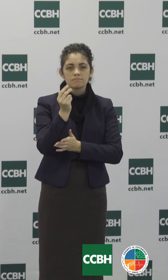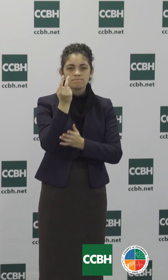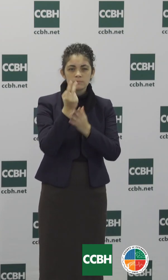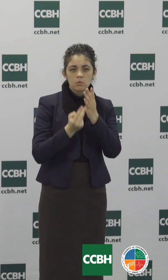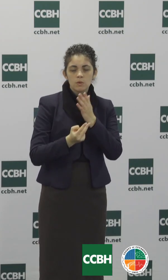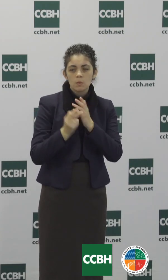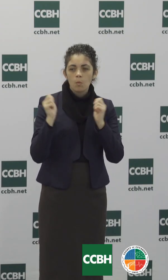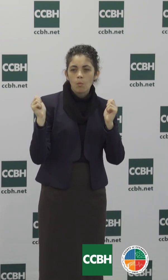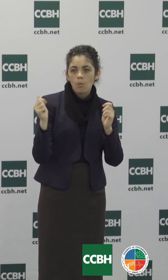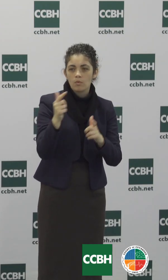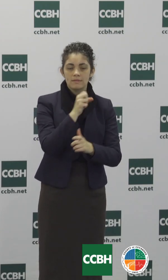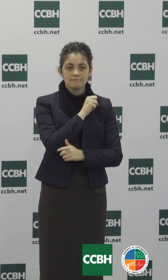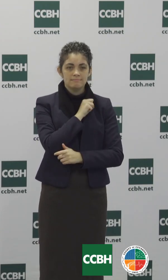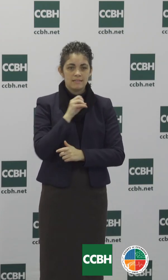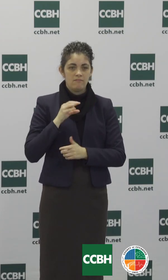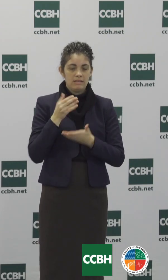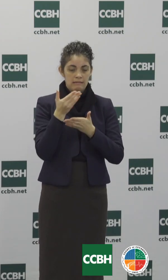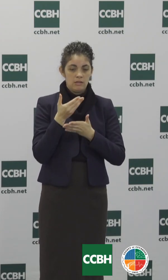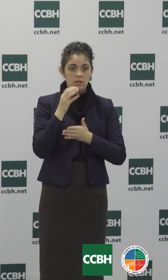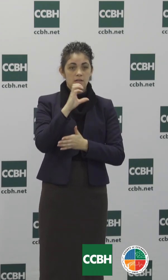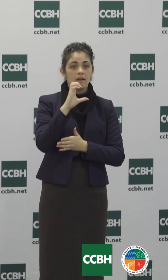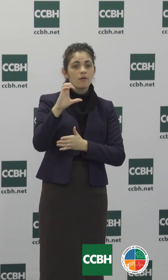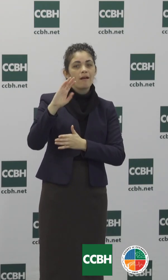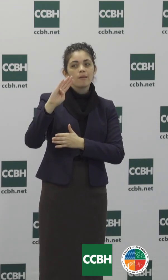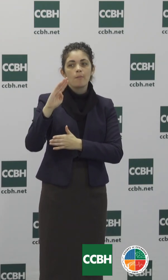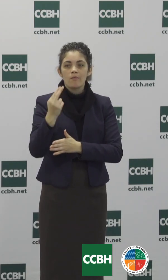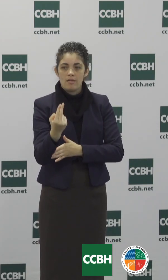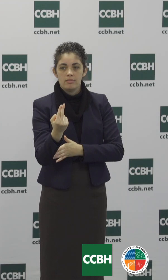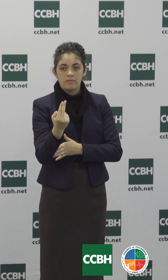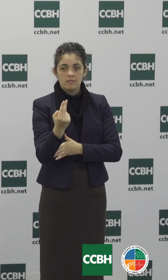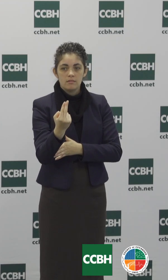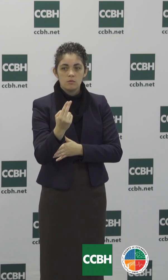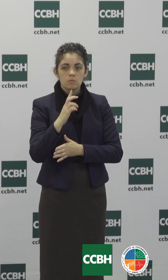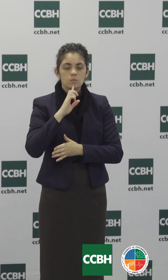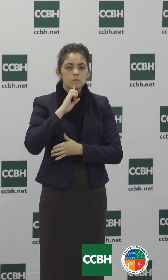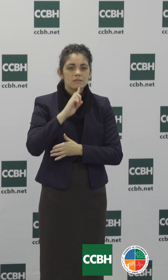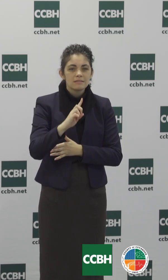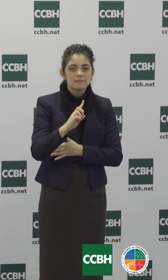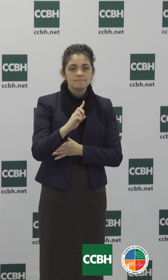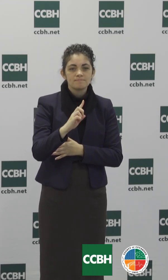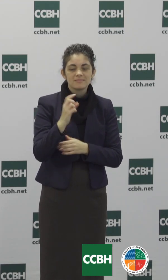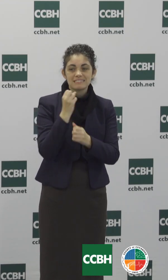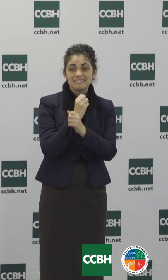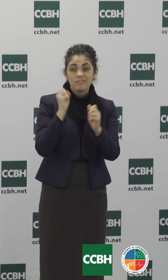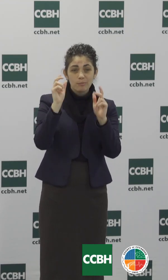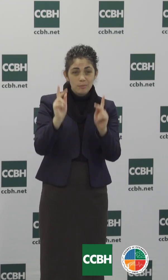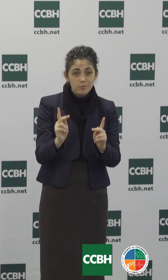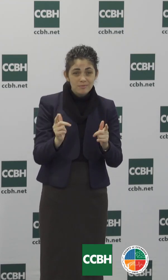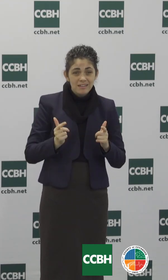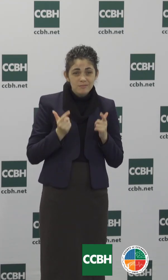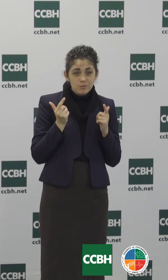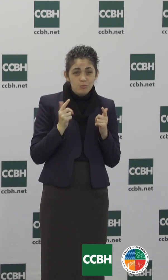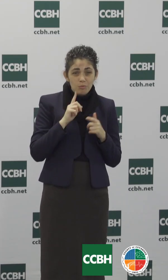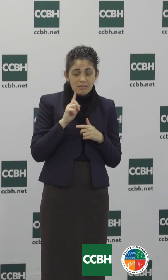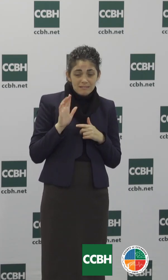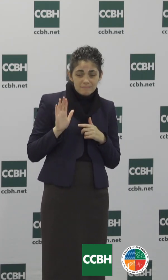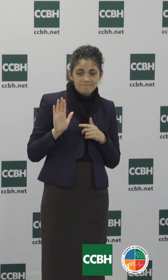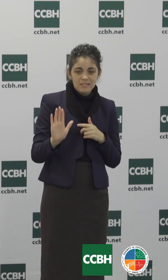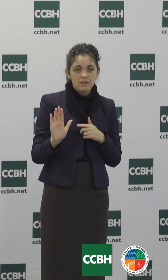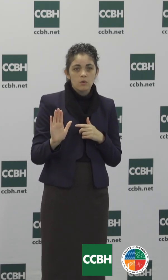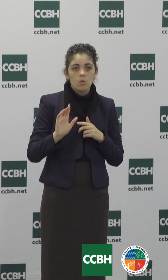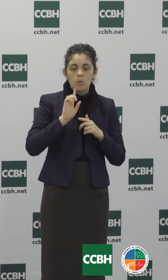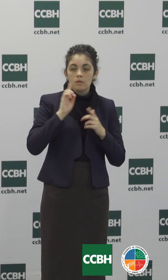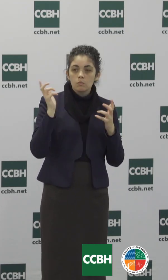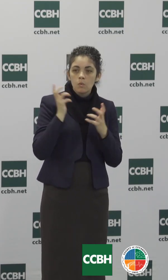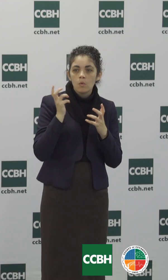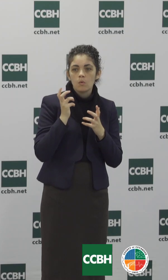the entire staff that works here at the Board of Health. They are really saving people's lives. It's